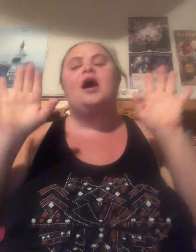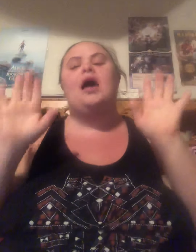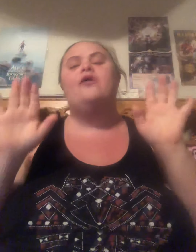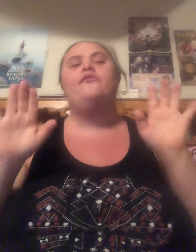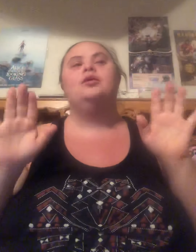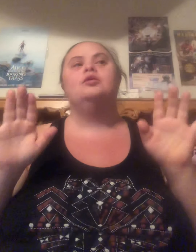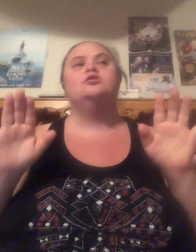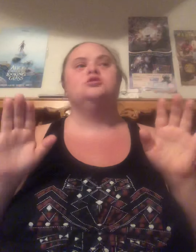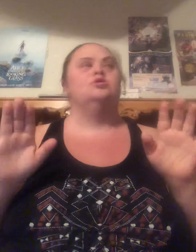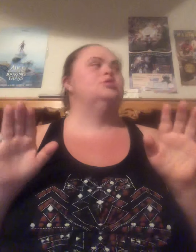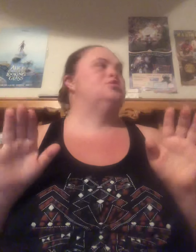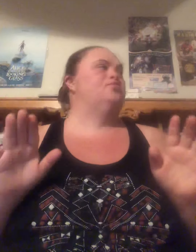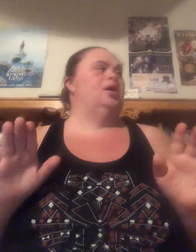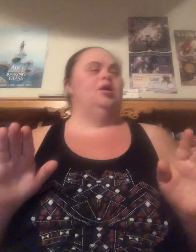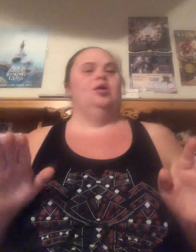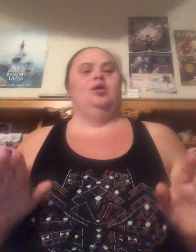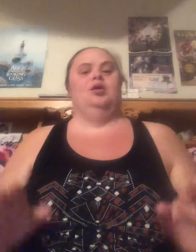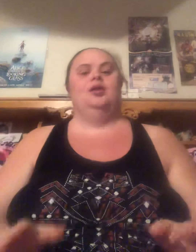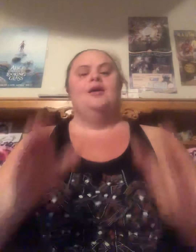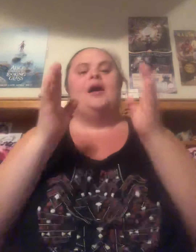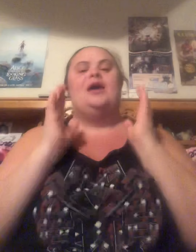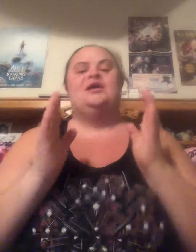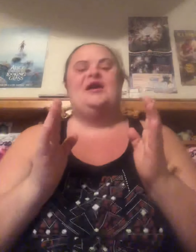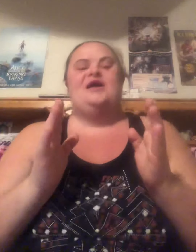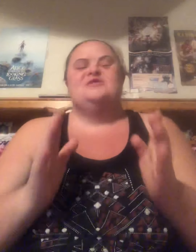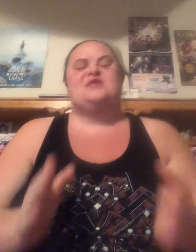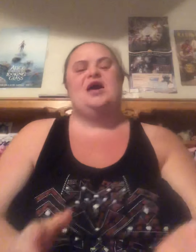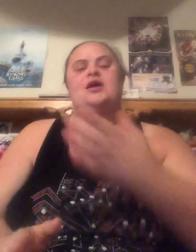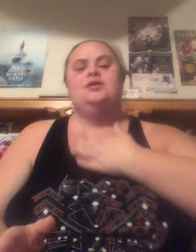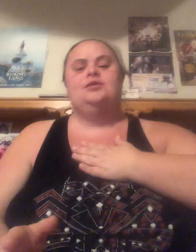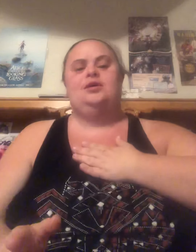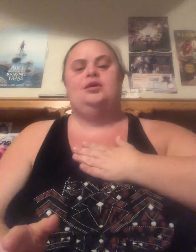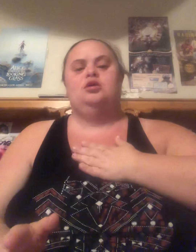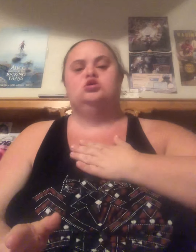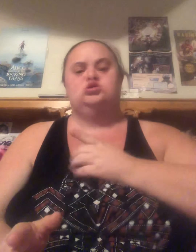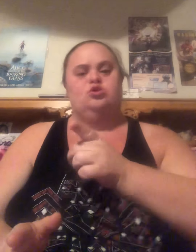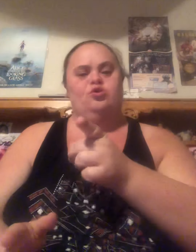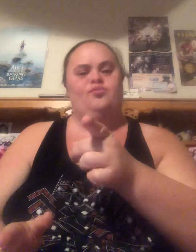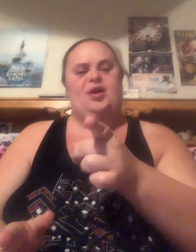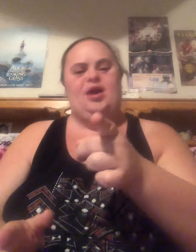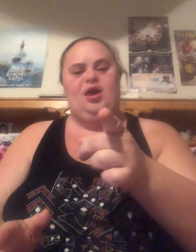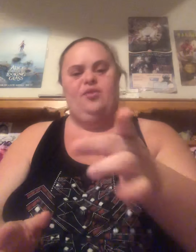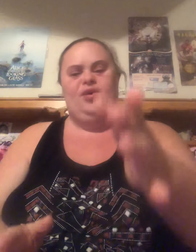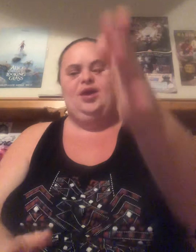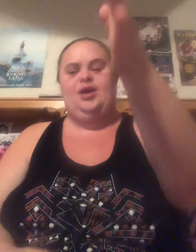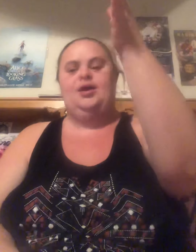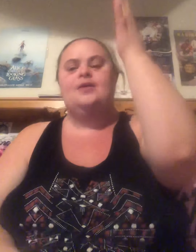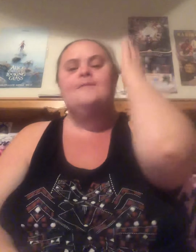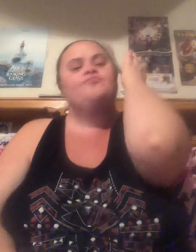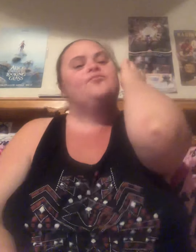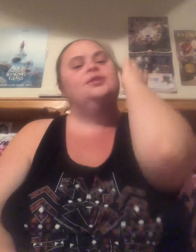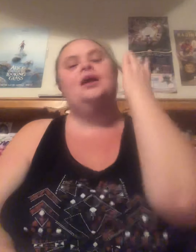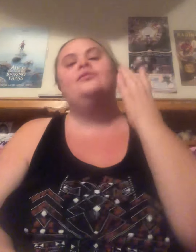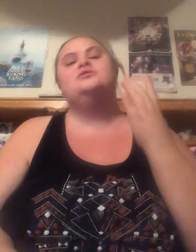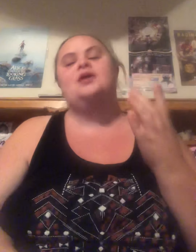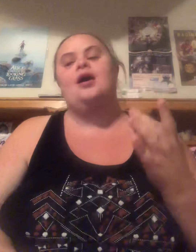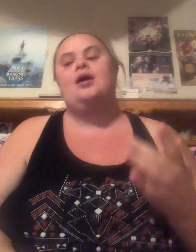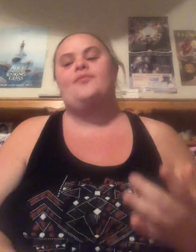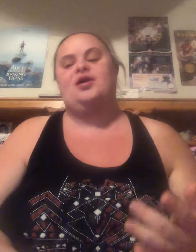I feel so small. I guess I need you, baby. And every time I